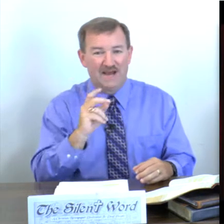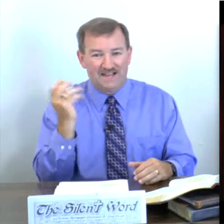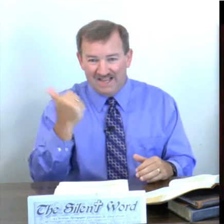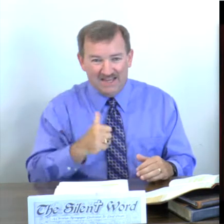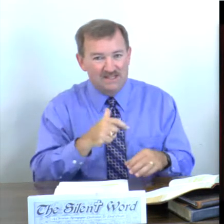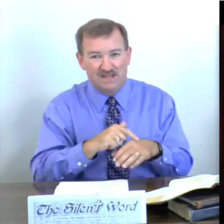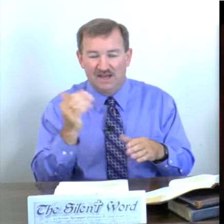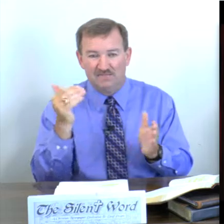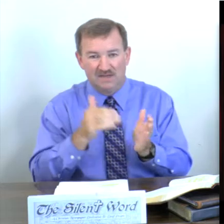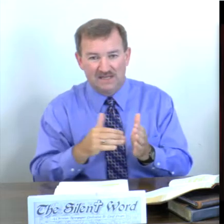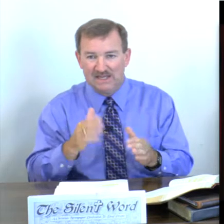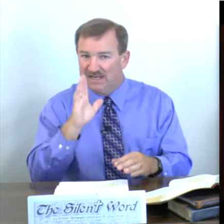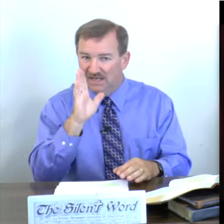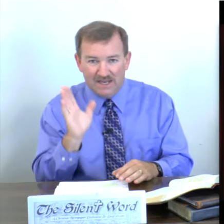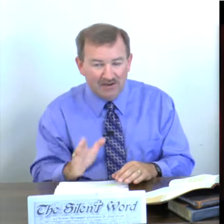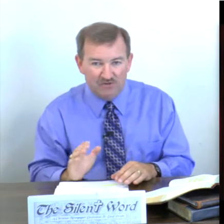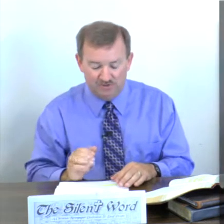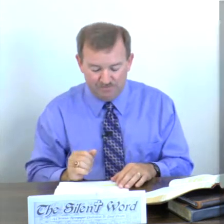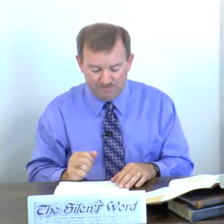back anytime again, never.